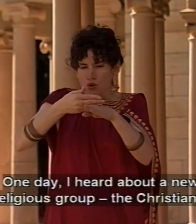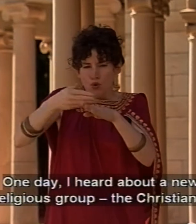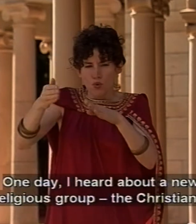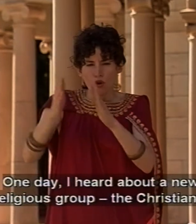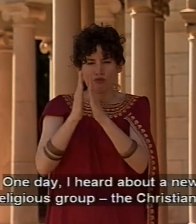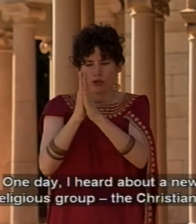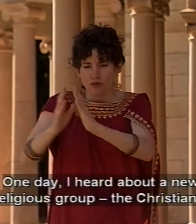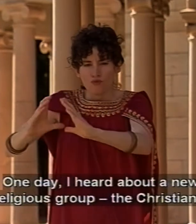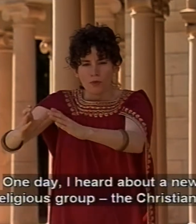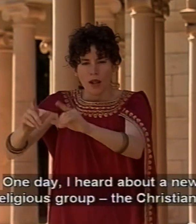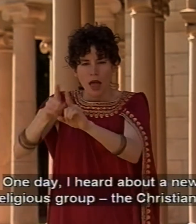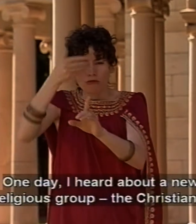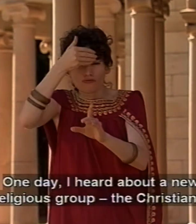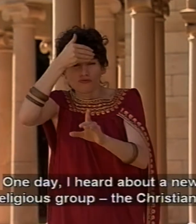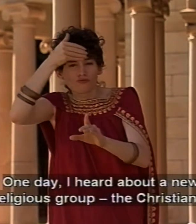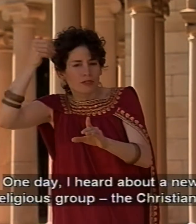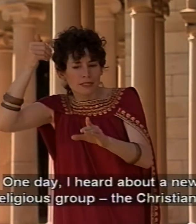One day I heard about a new religious group called the